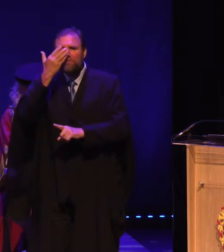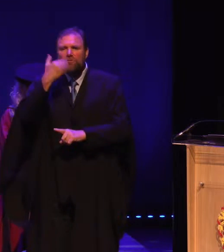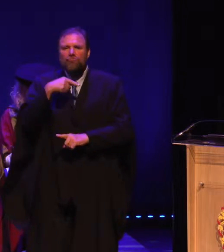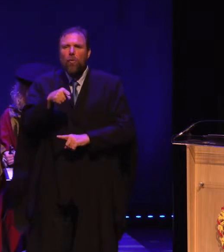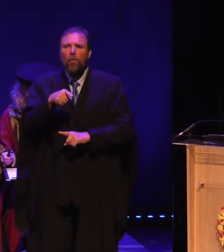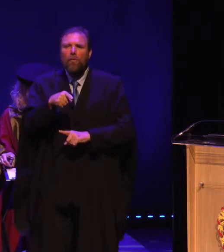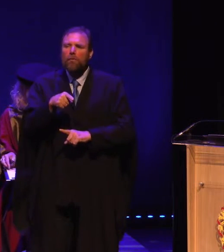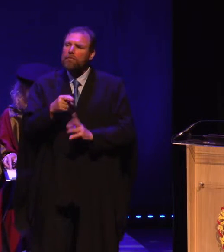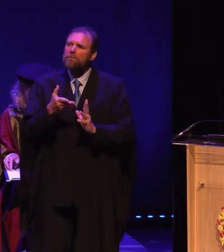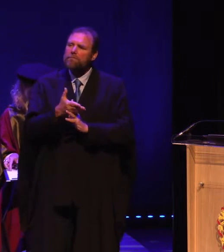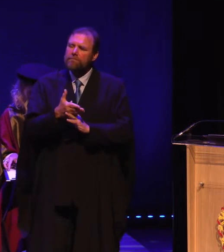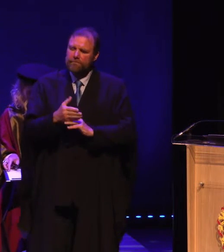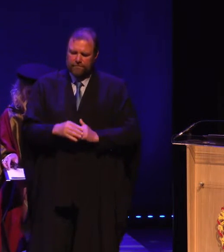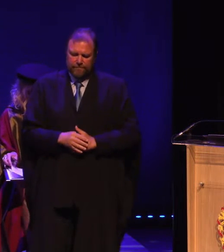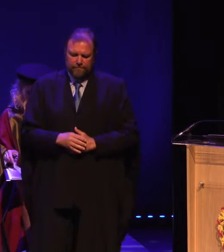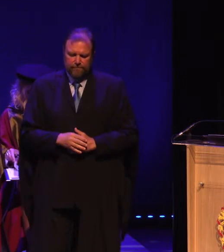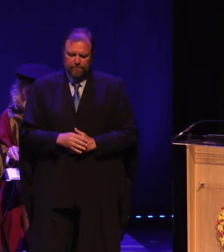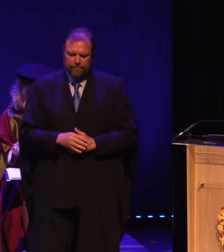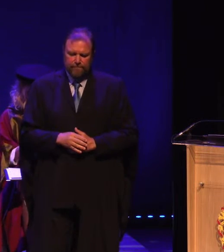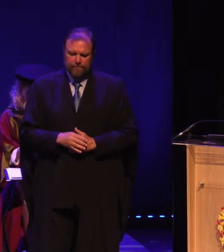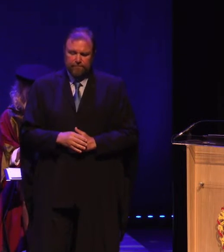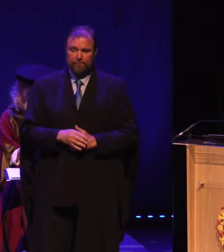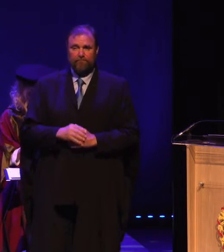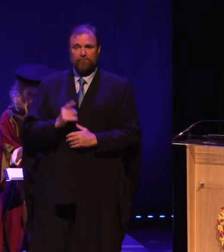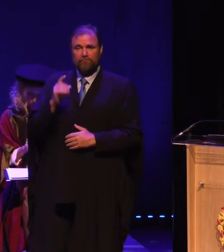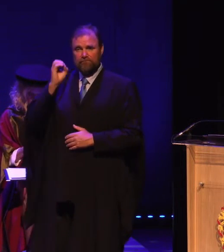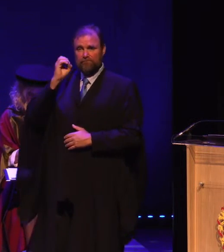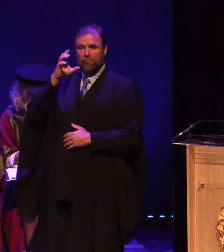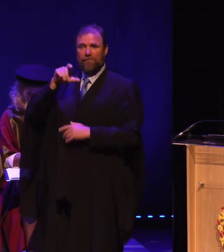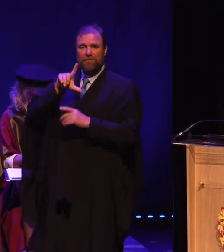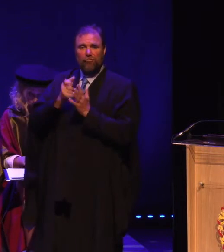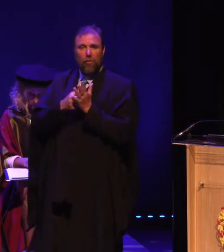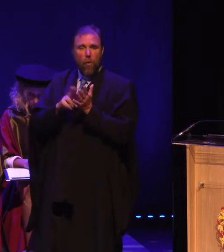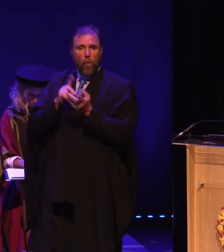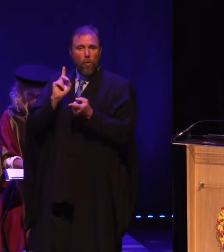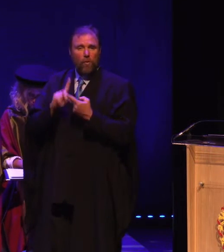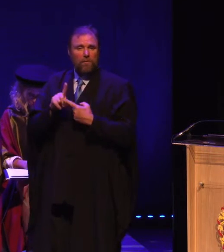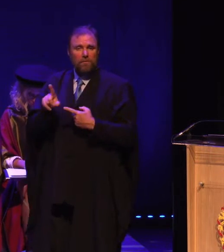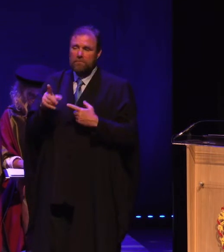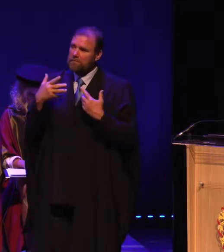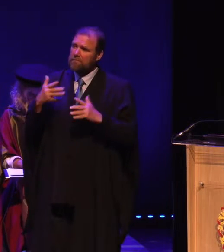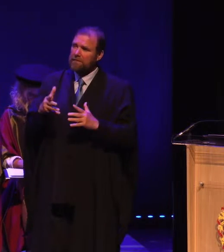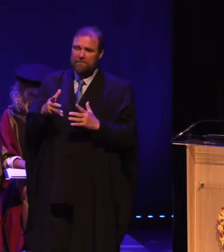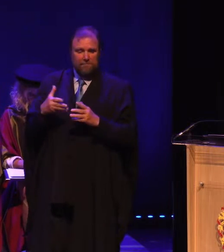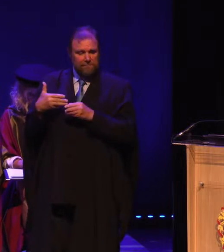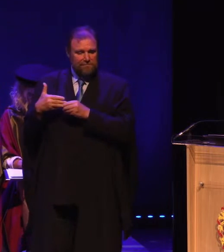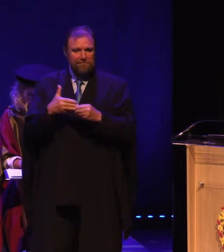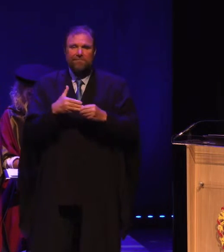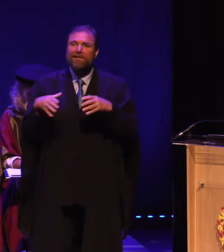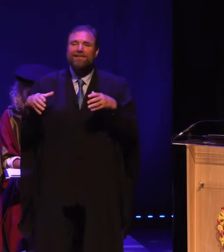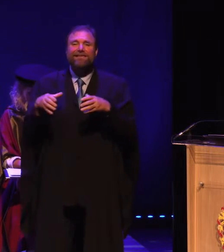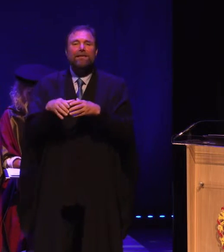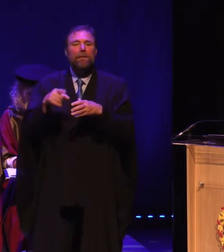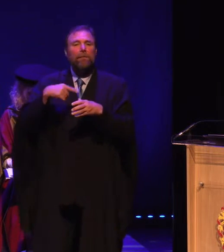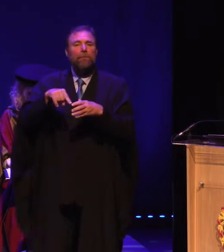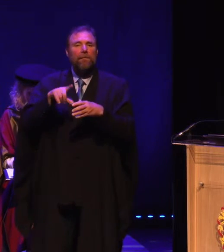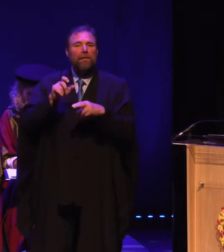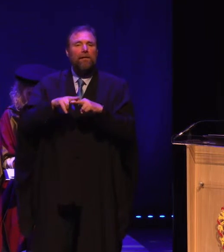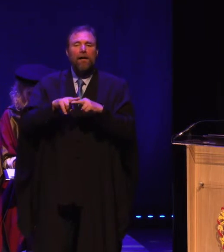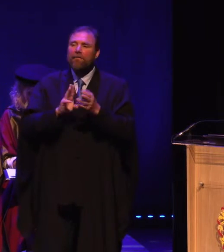stroke prevention. And Professor Diane Crone is leading a team at Cardiff Met who are part of a